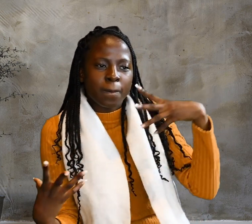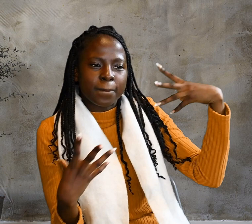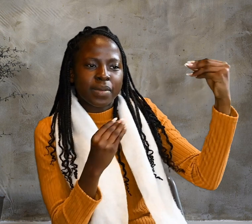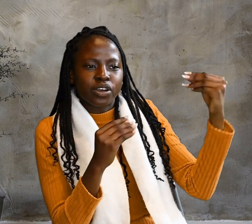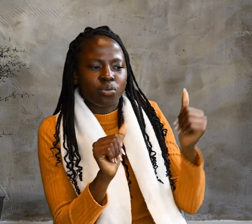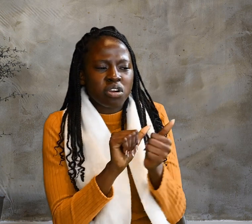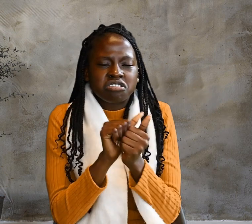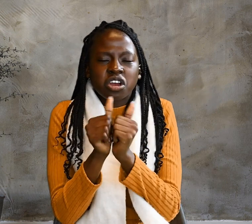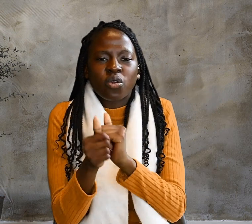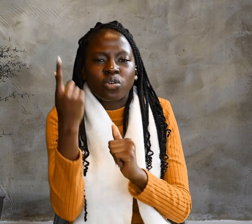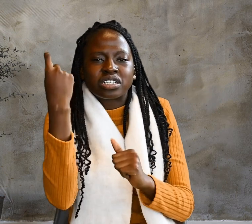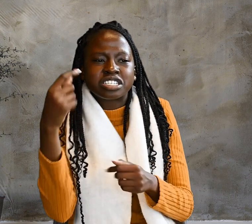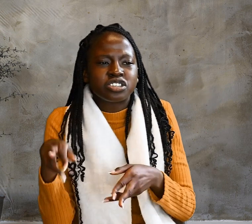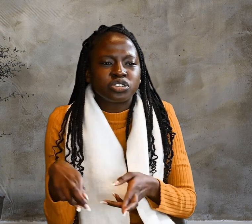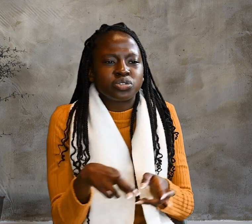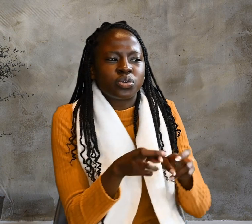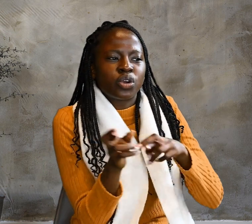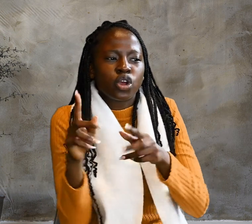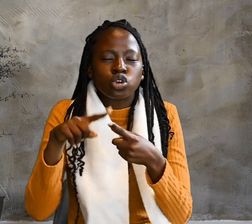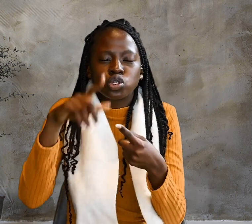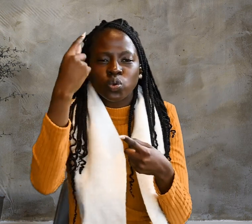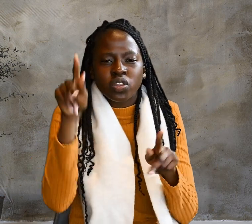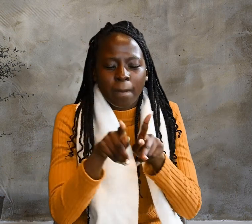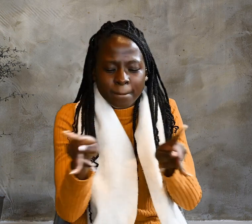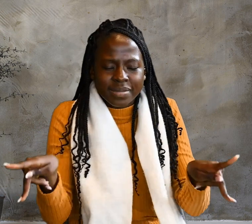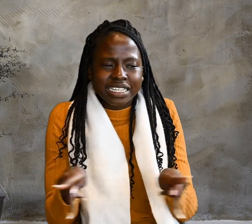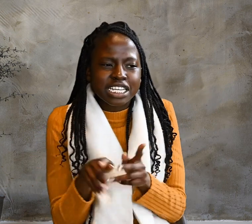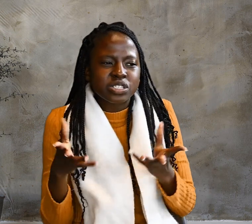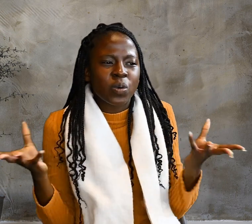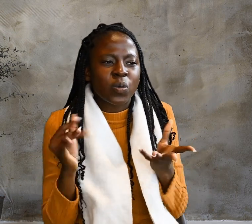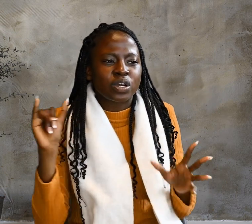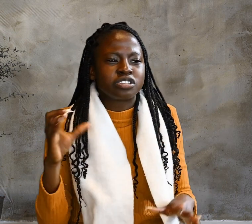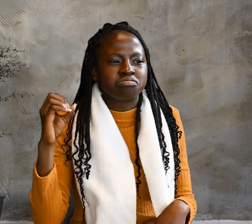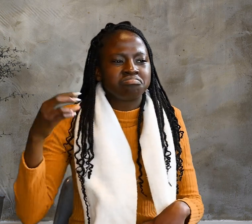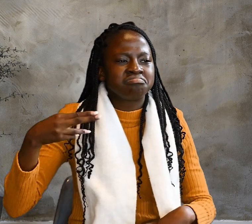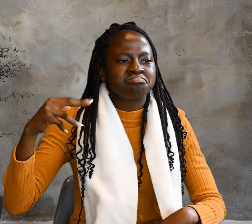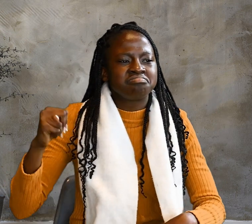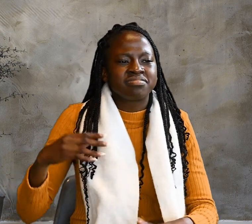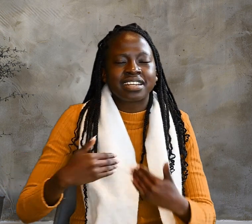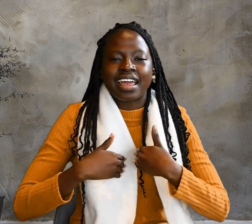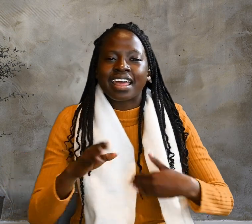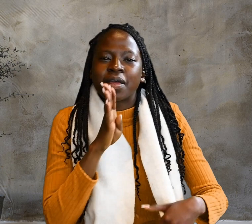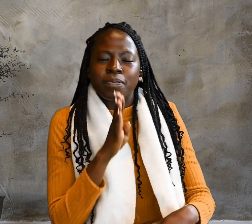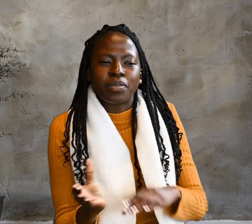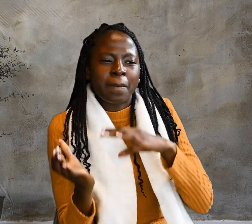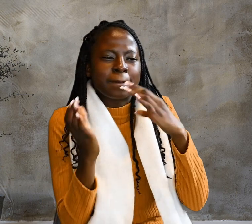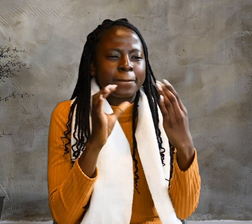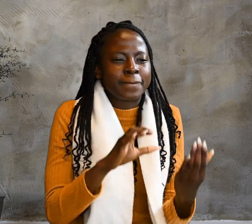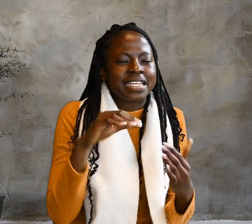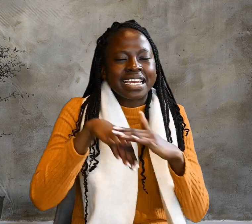back across the Jordan to the place where John had been baptizing in the early